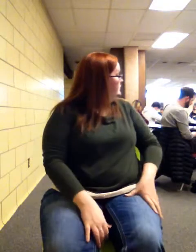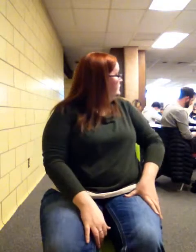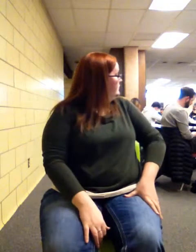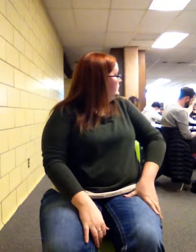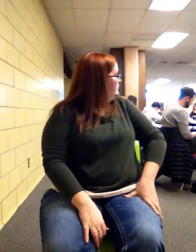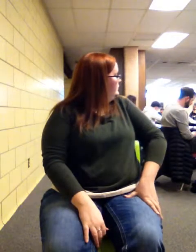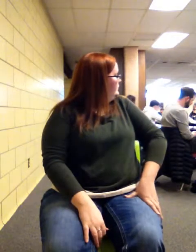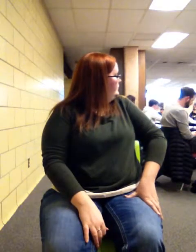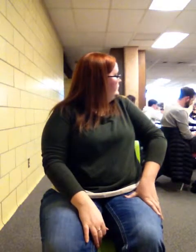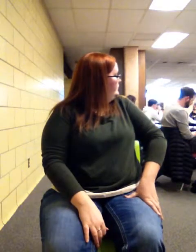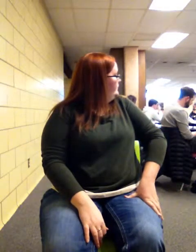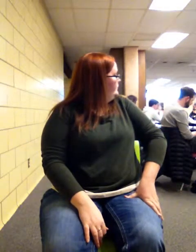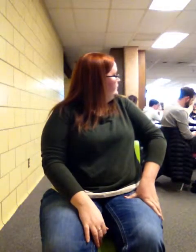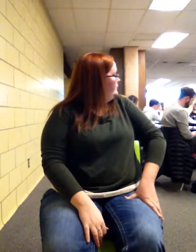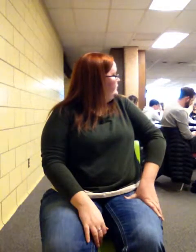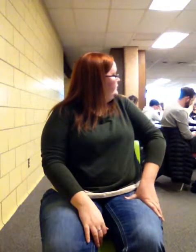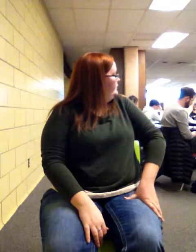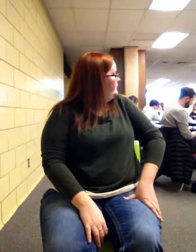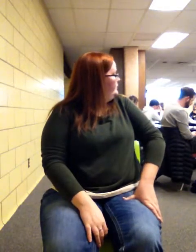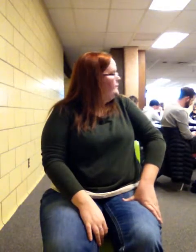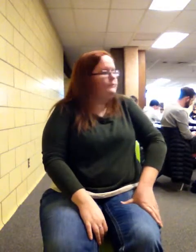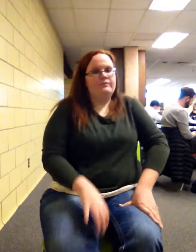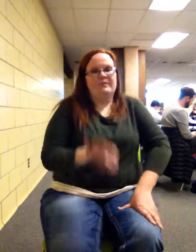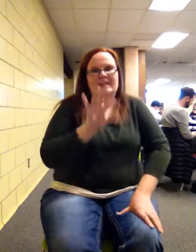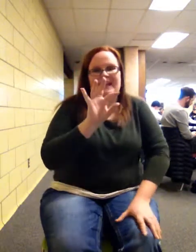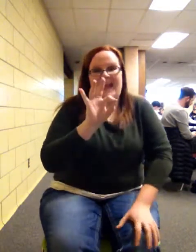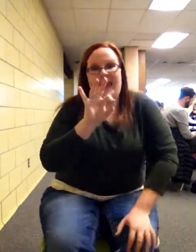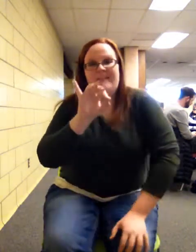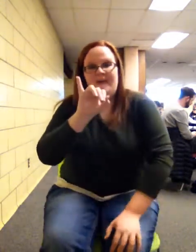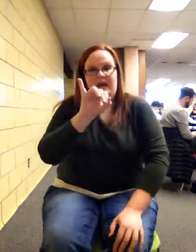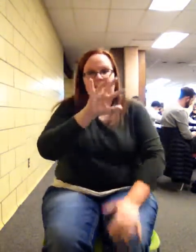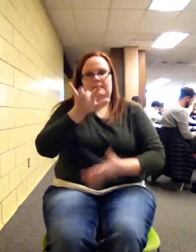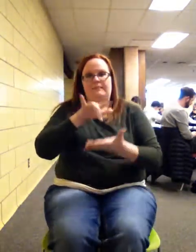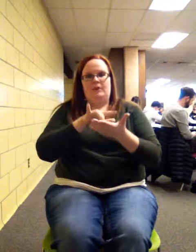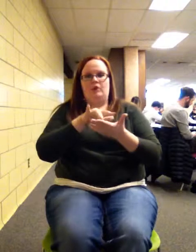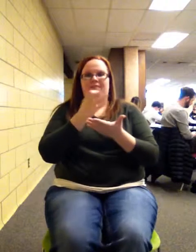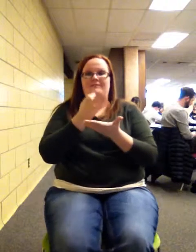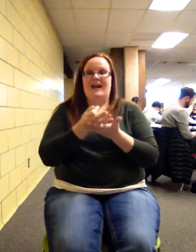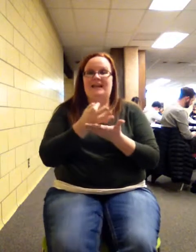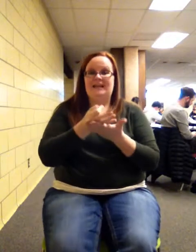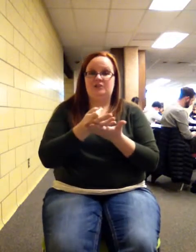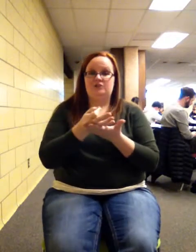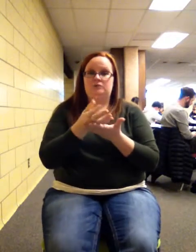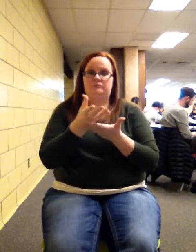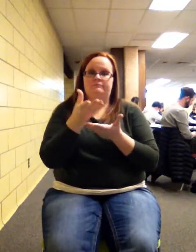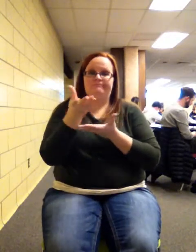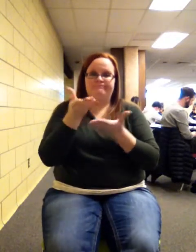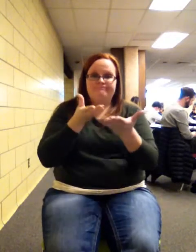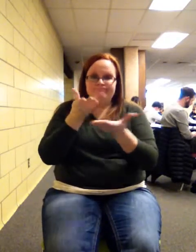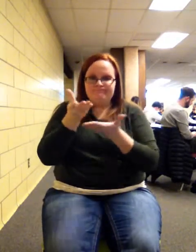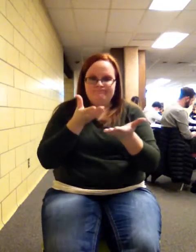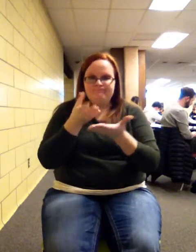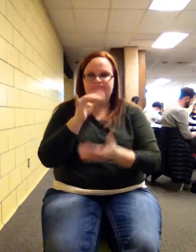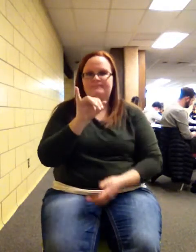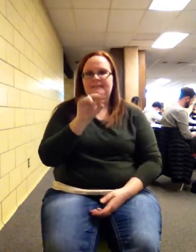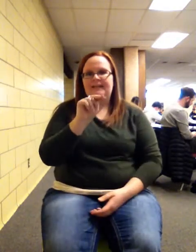FI, financial intermediary in between the two. So what it's going to look like if we put a financial intermediary